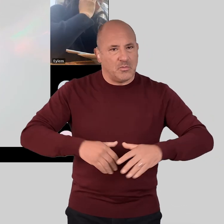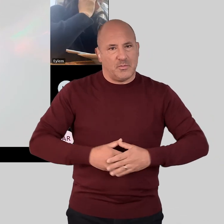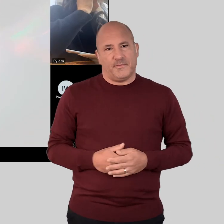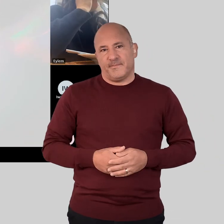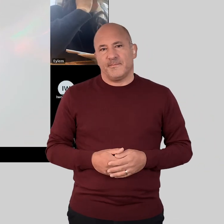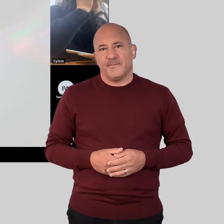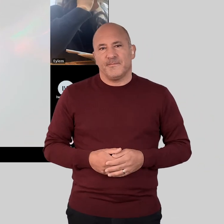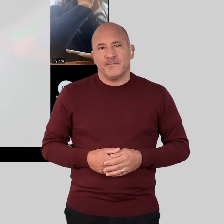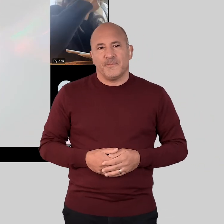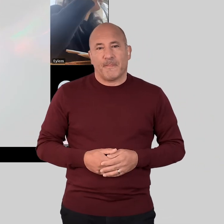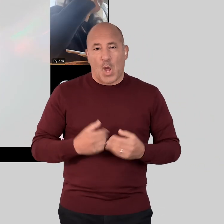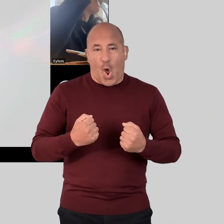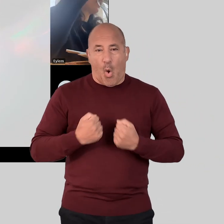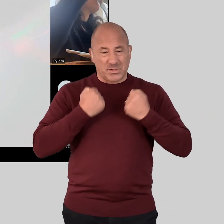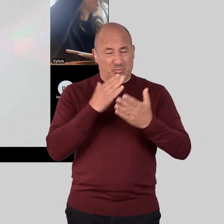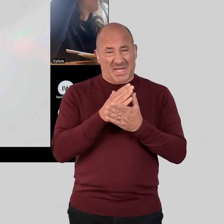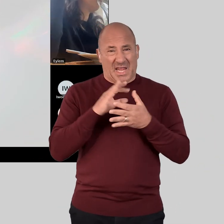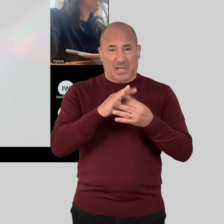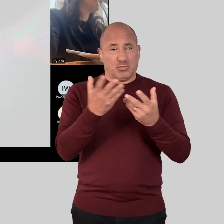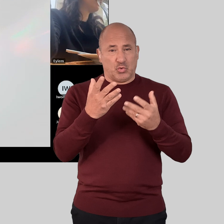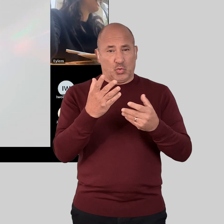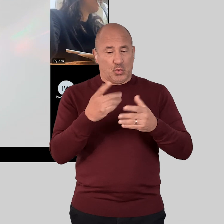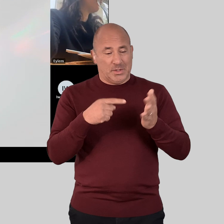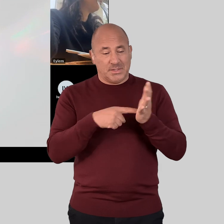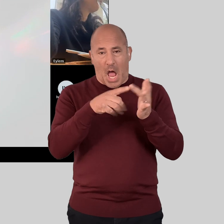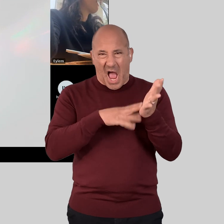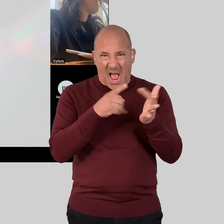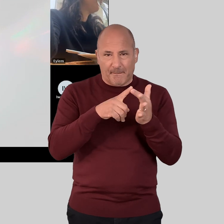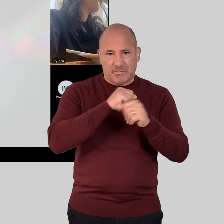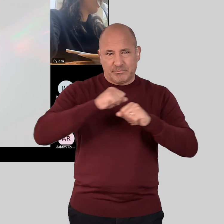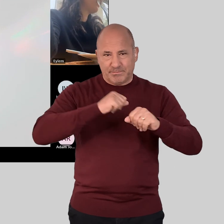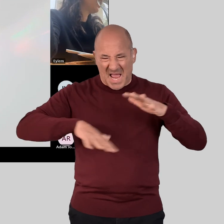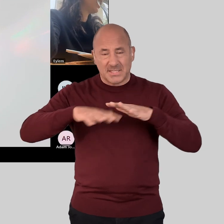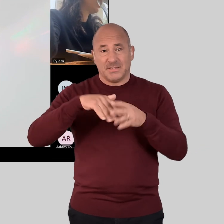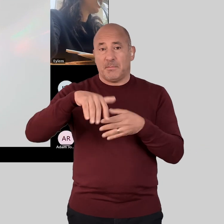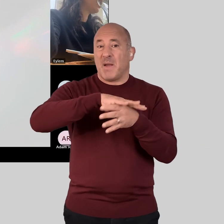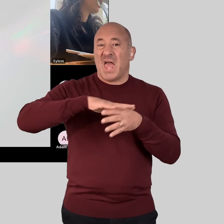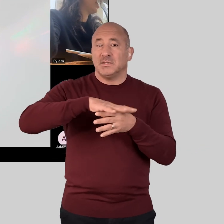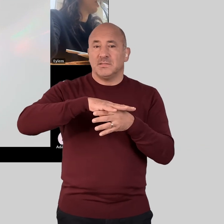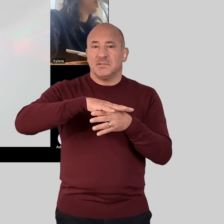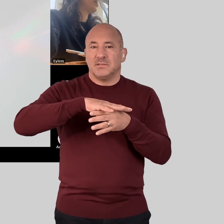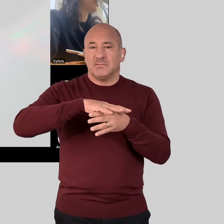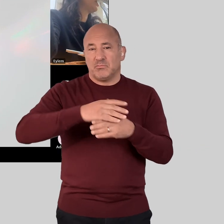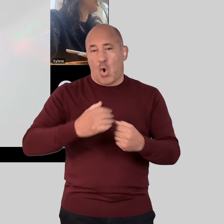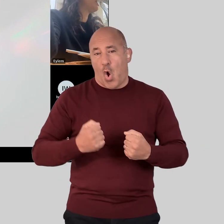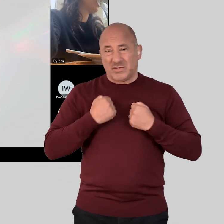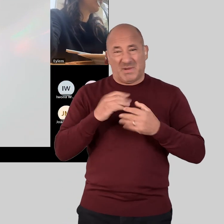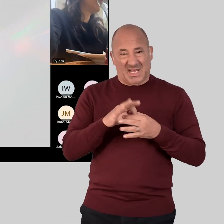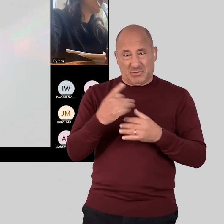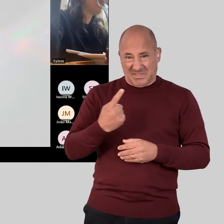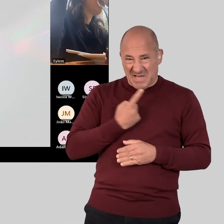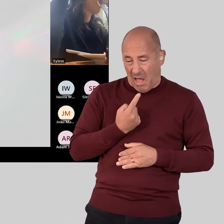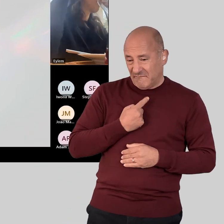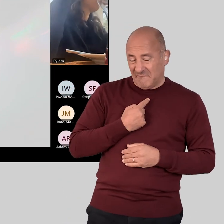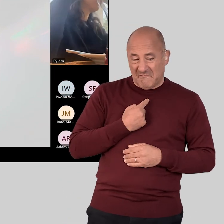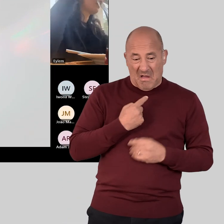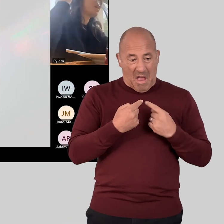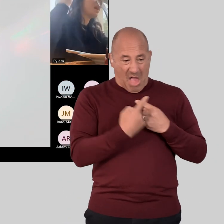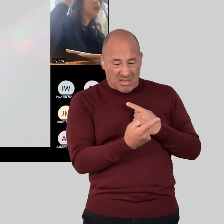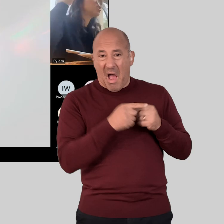broad approaches were direct and indirect control. Ownership is based around time, space, and